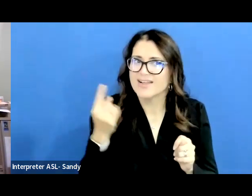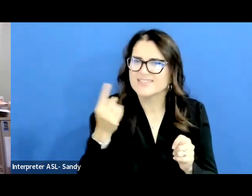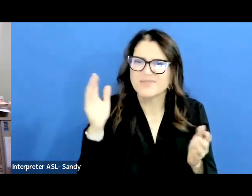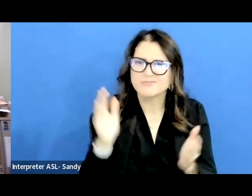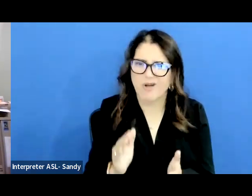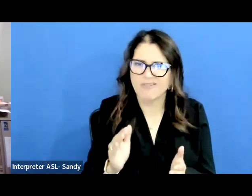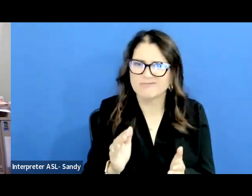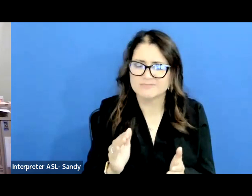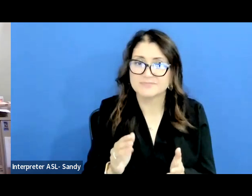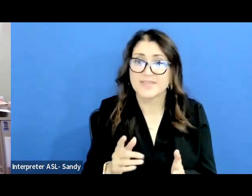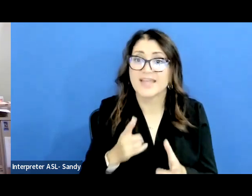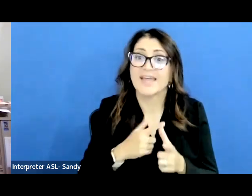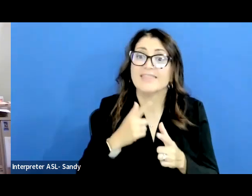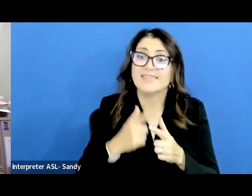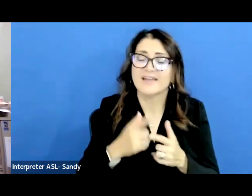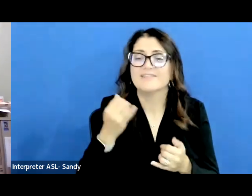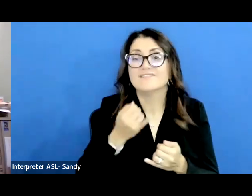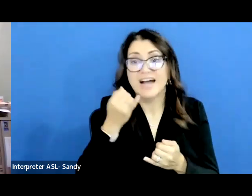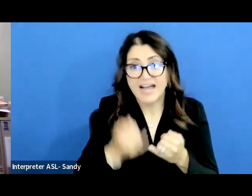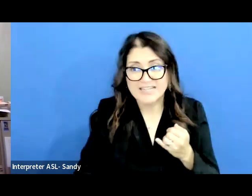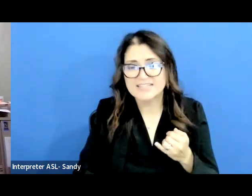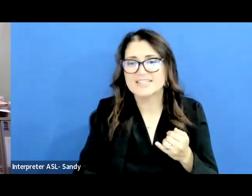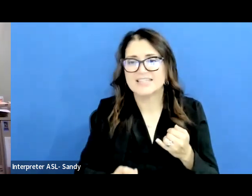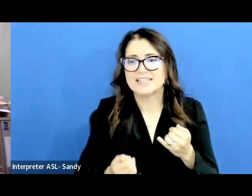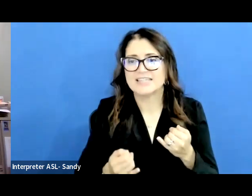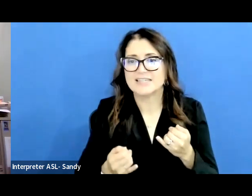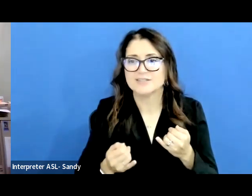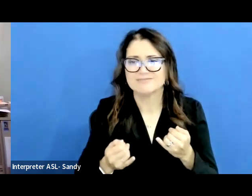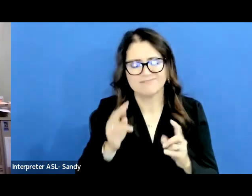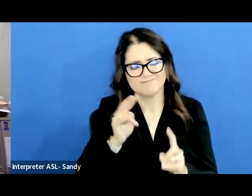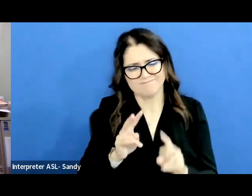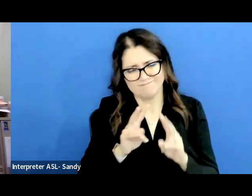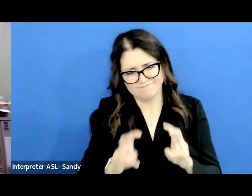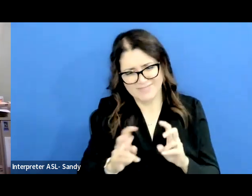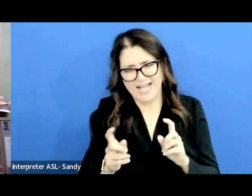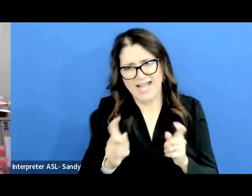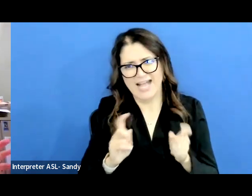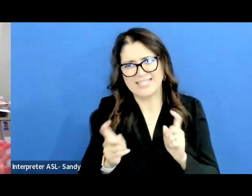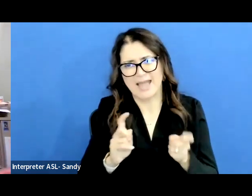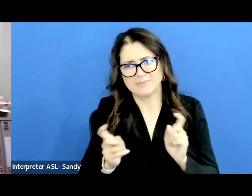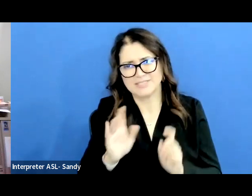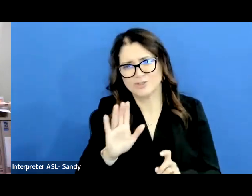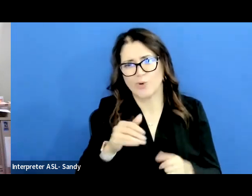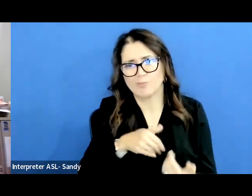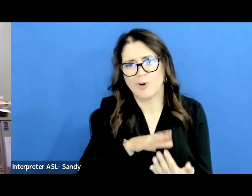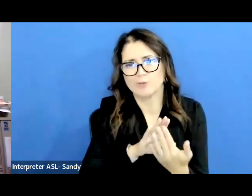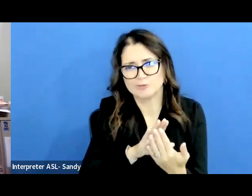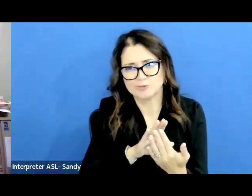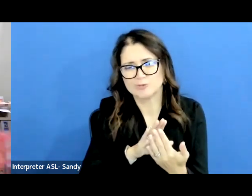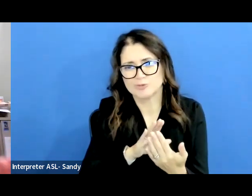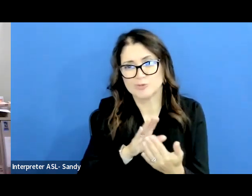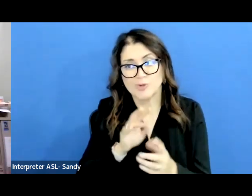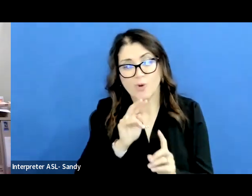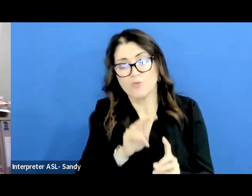then finally, you know, looking at adapting your approach. So what's your mainstream approach? Do you